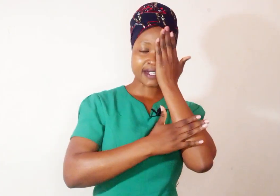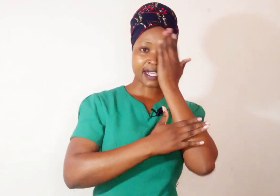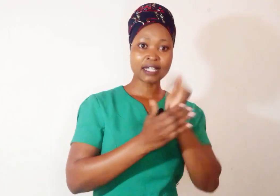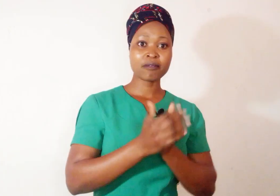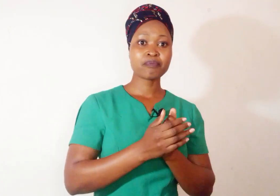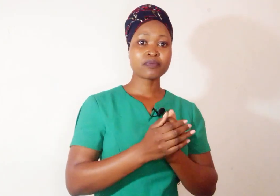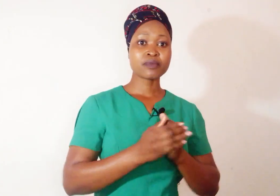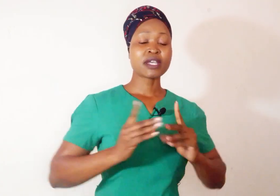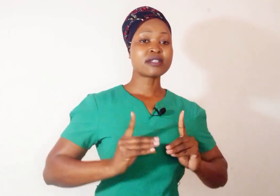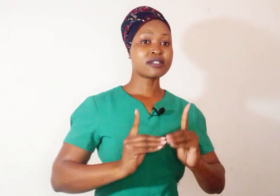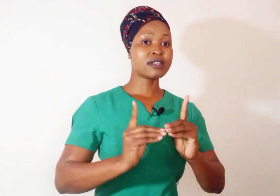Israel